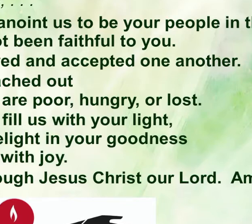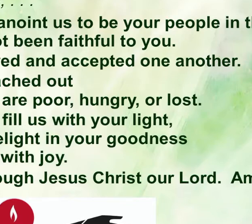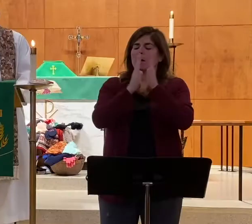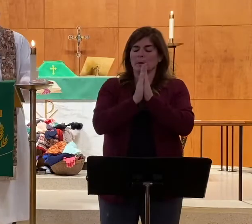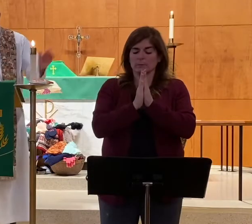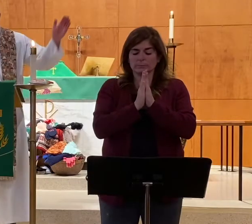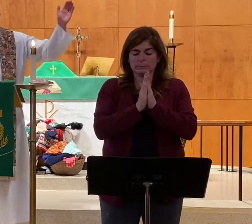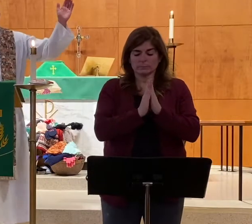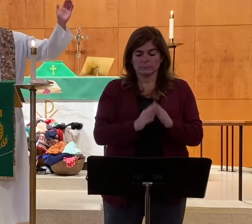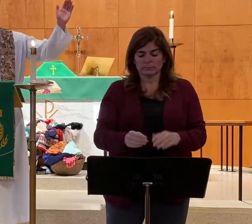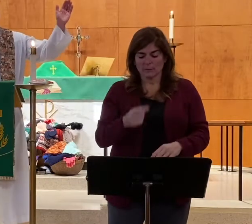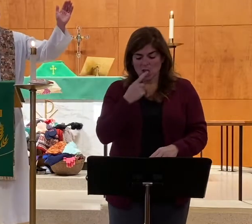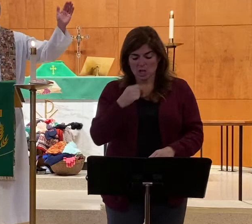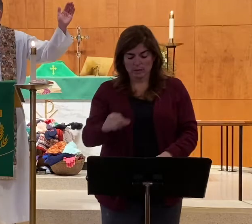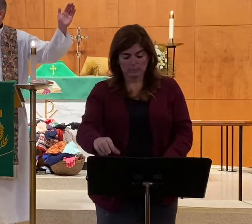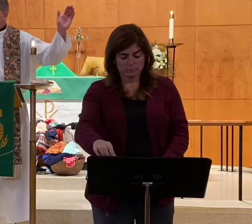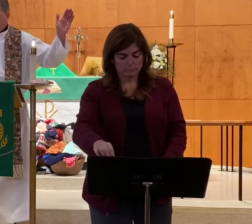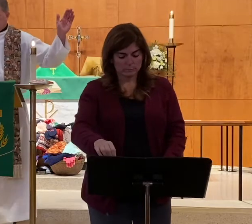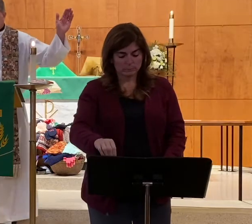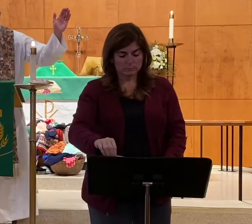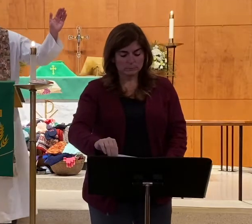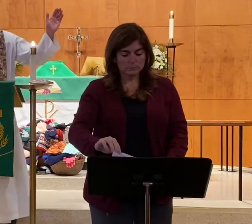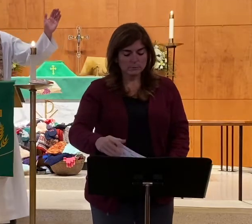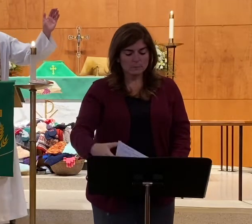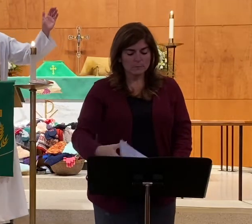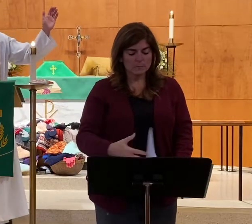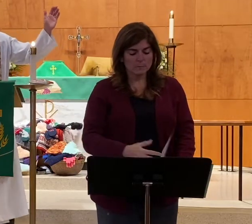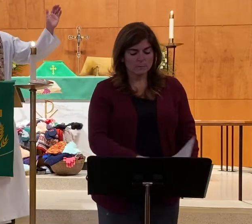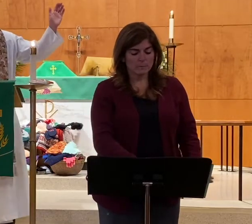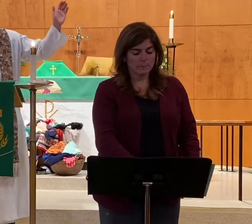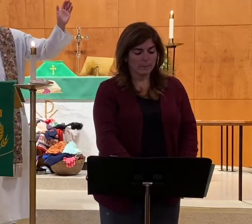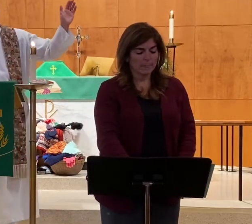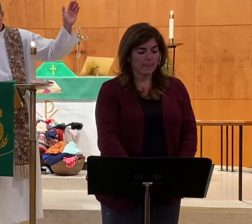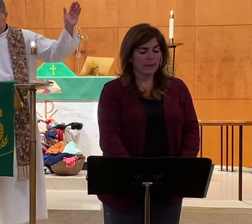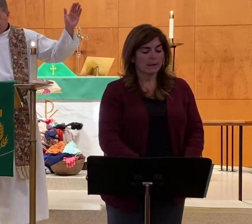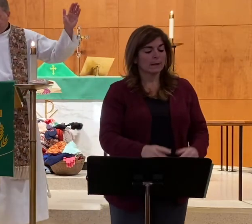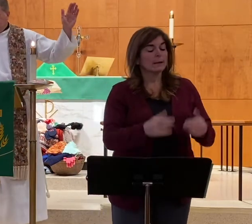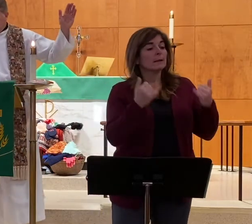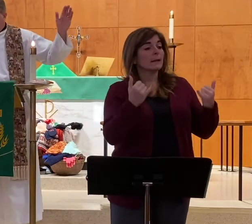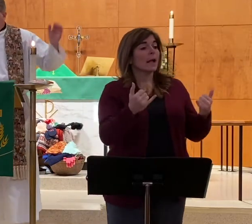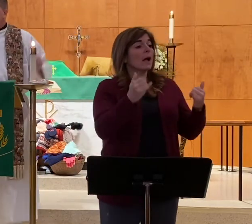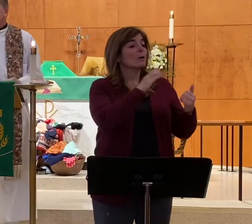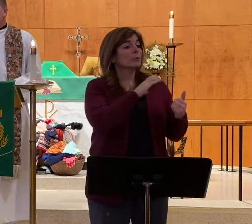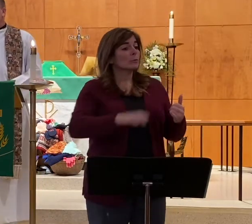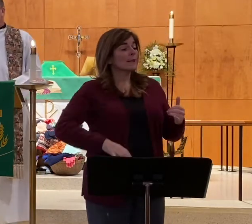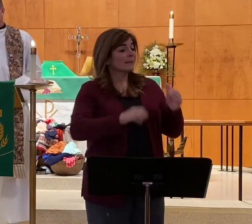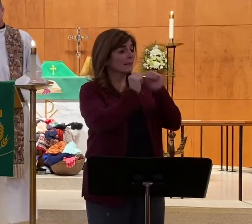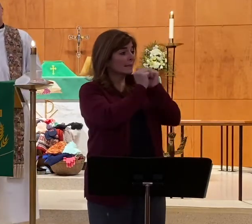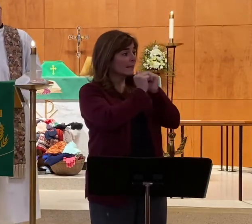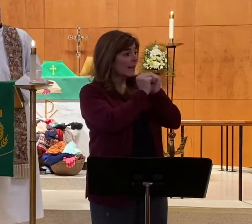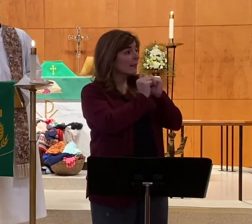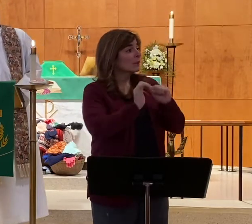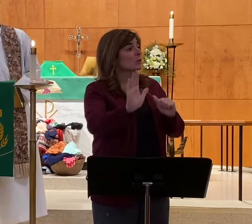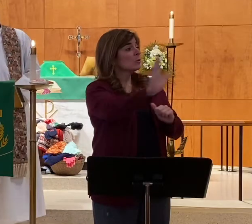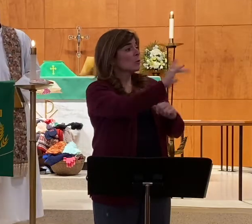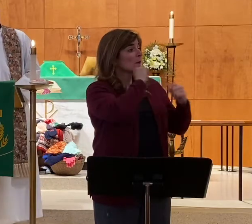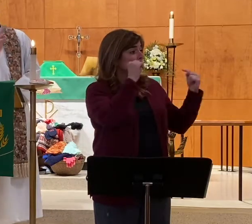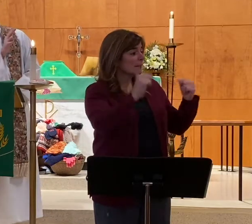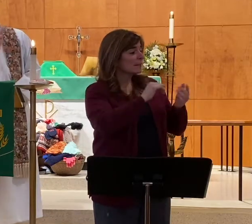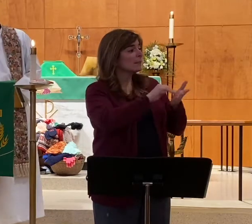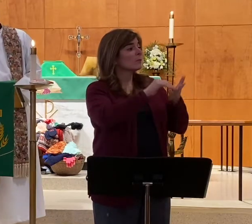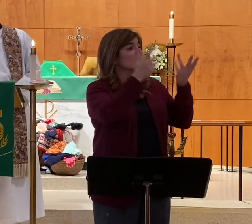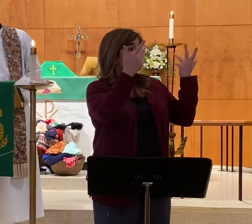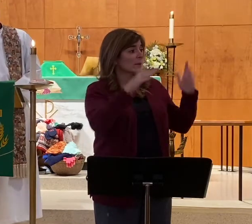Amen. In Christ, the grace and mercy of God are revealed. In Christ, your sins are